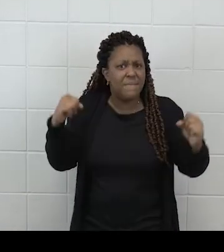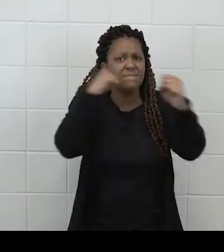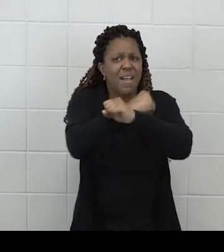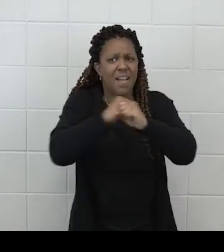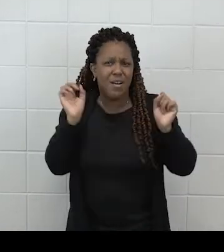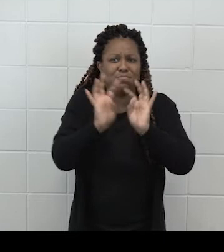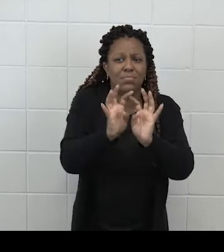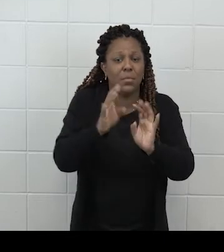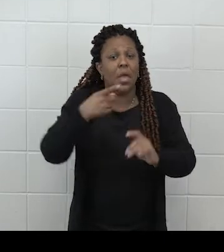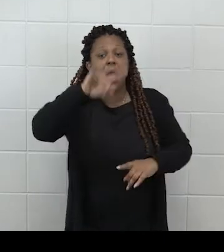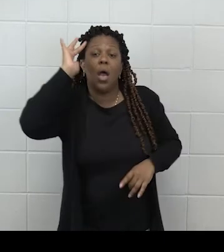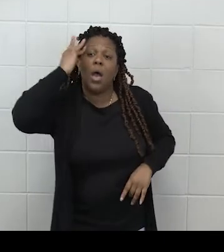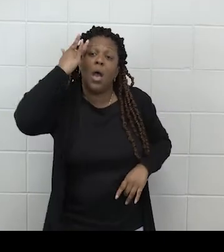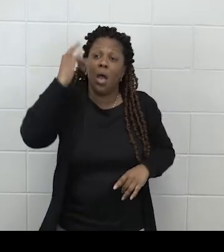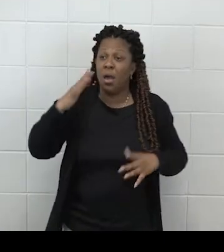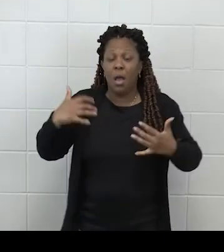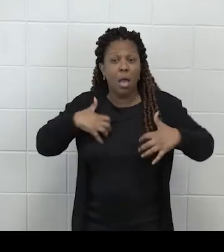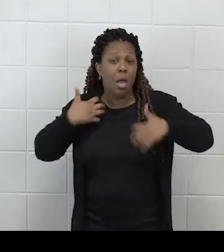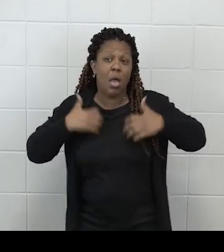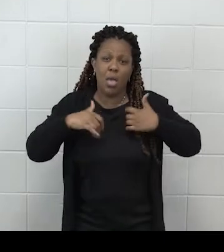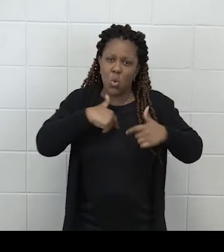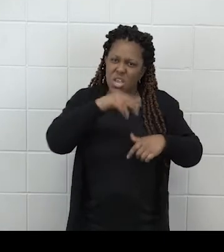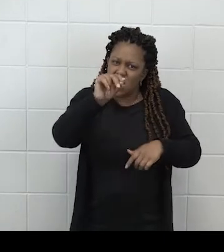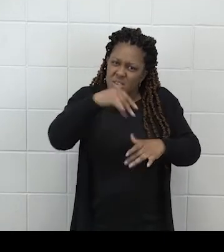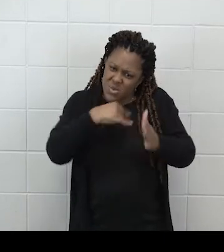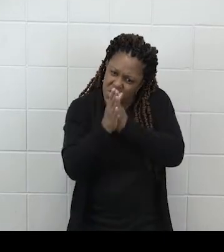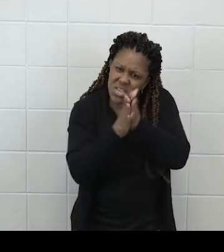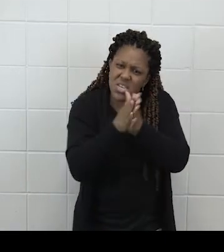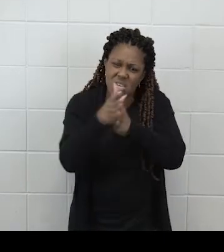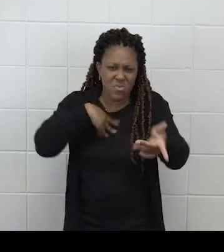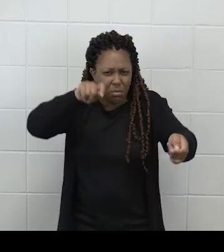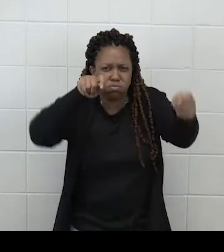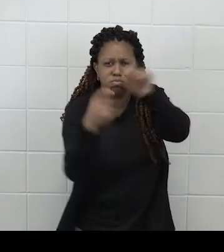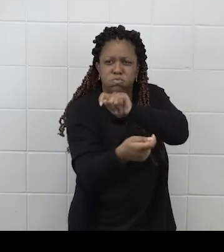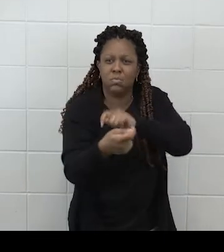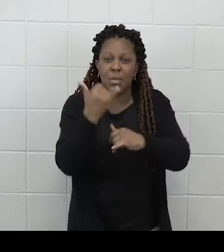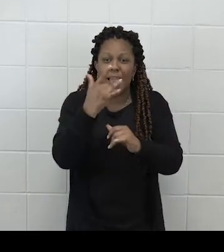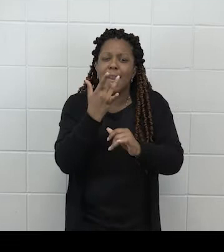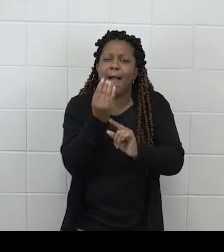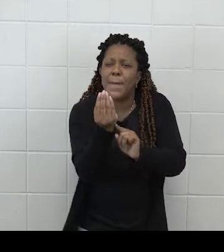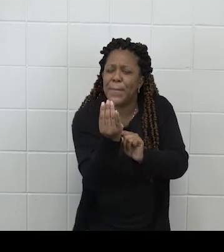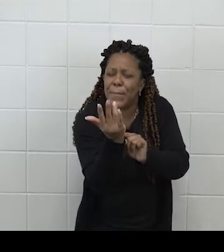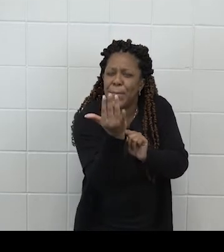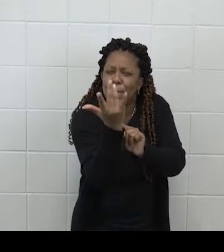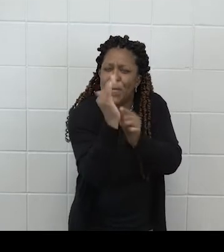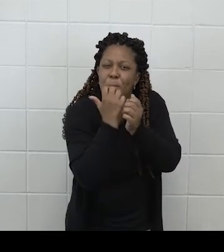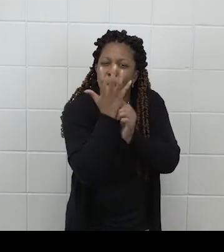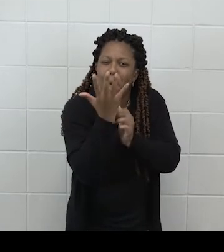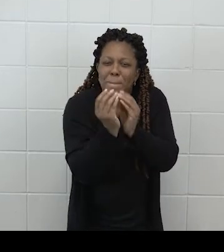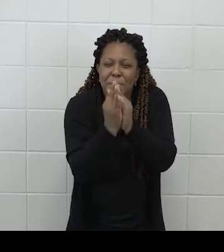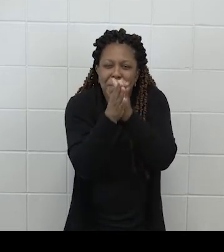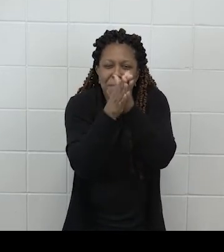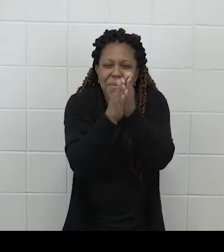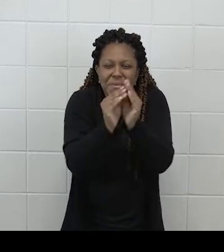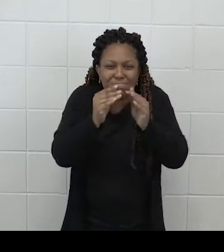or coerced, but a gentle guiding force. Like a vibrant torch guiding light and warmth. Not a riot, but a rising from love is a deep abiding source. Come